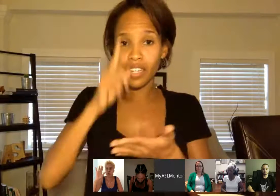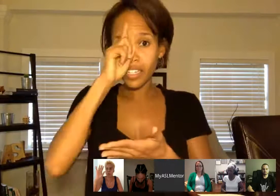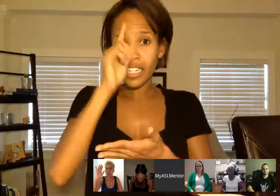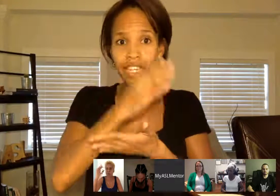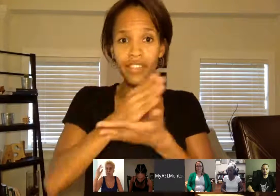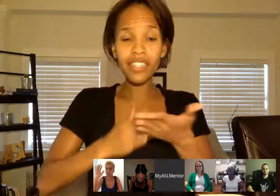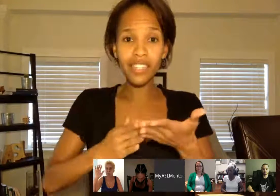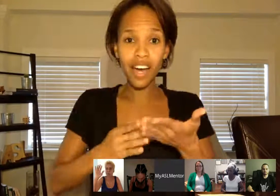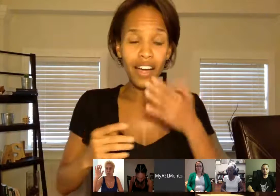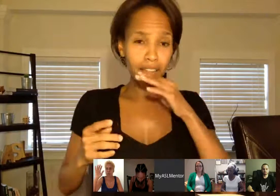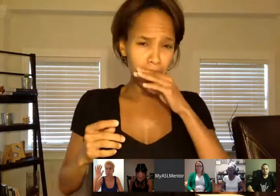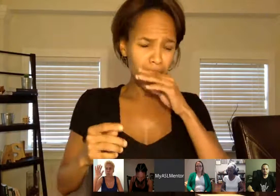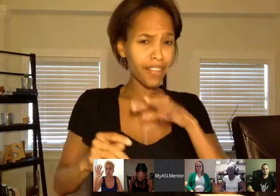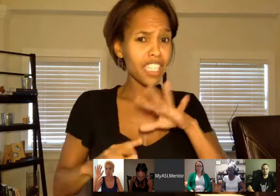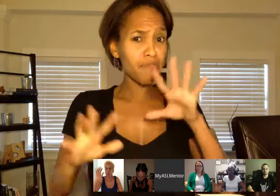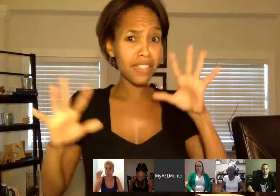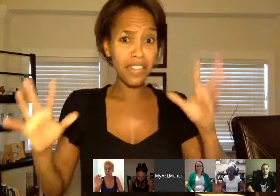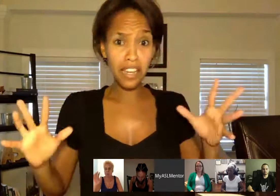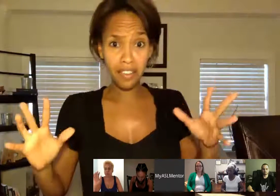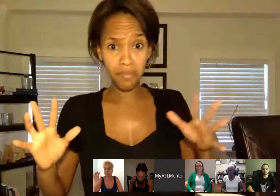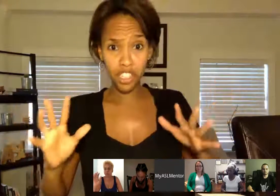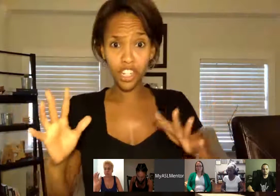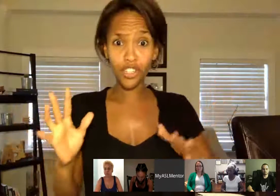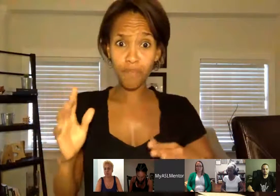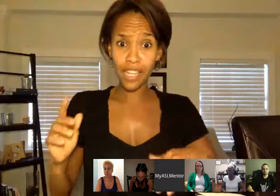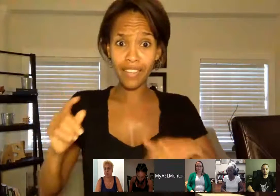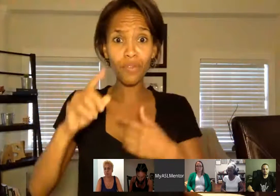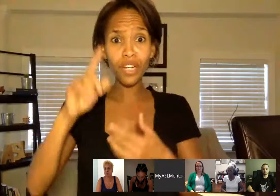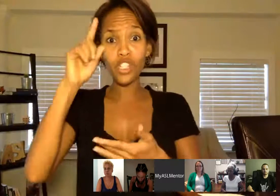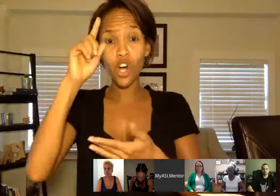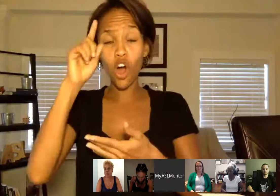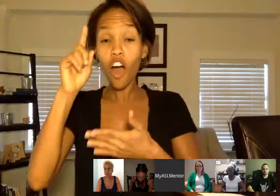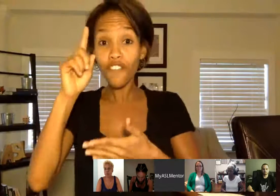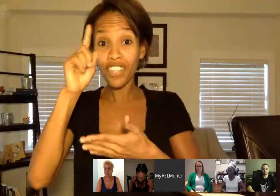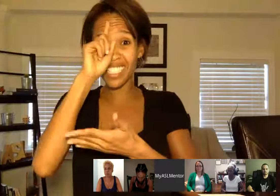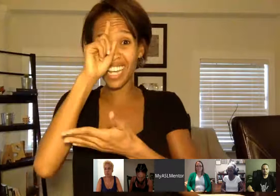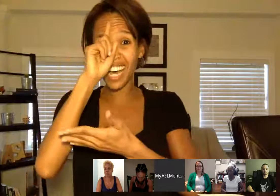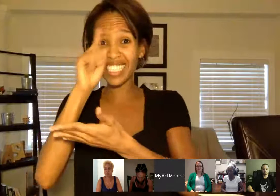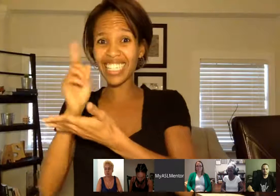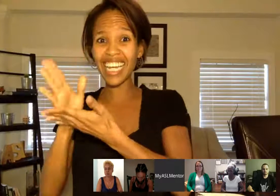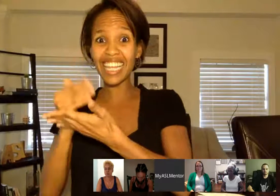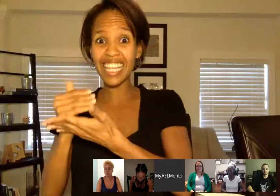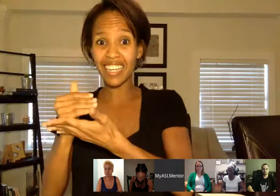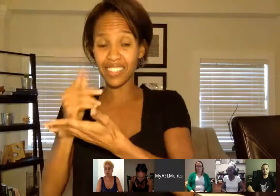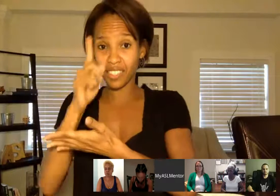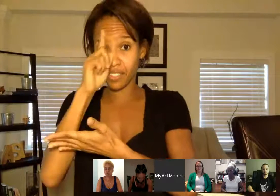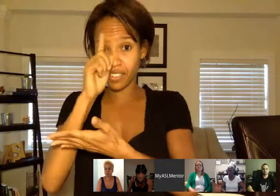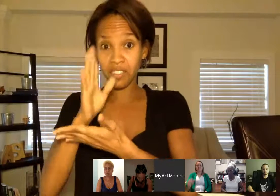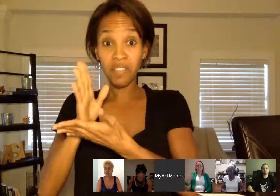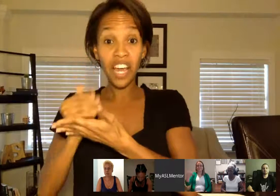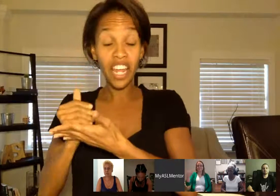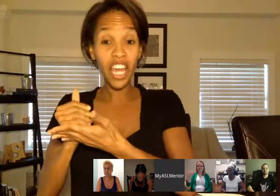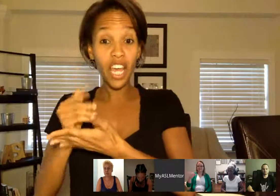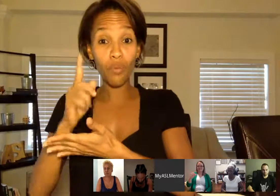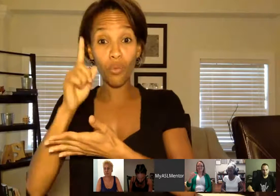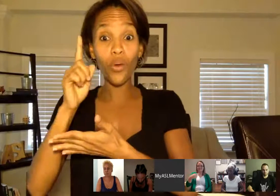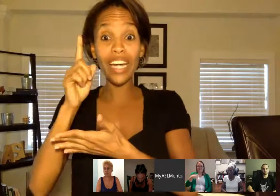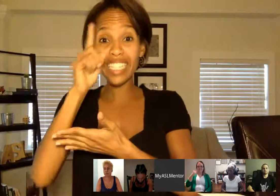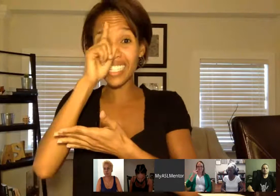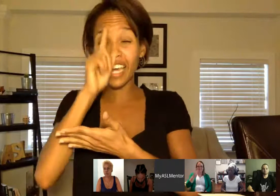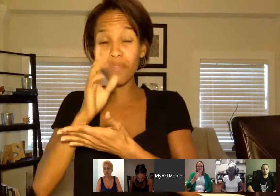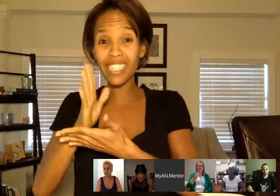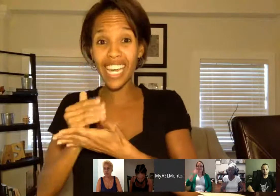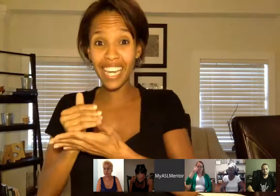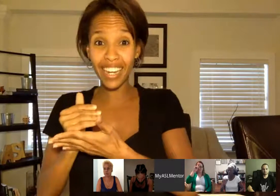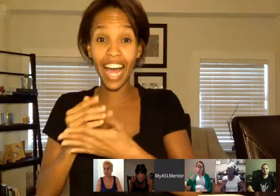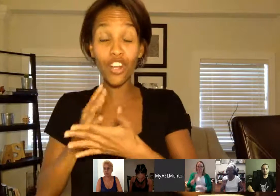this. This sign, unless I'm mistaken, which I could be, is often signed like this. And when I